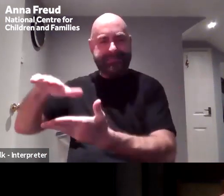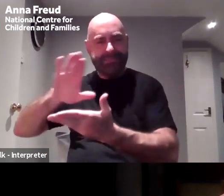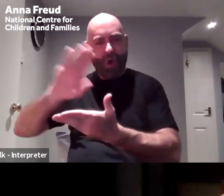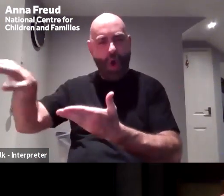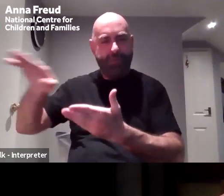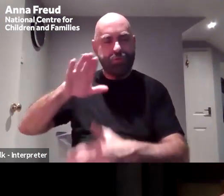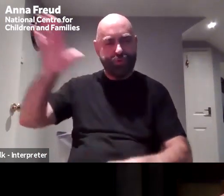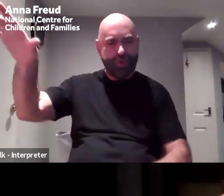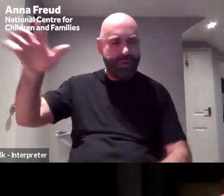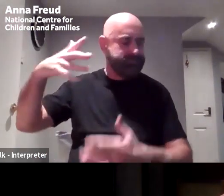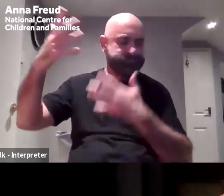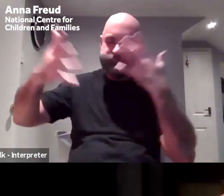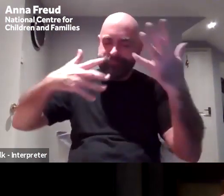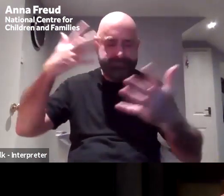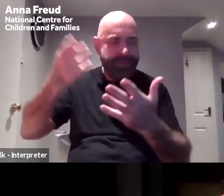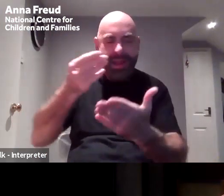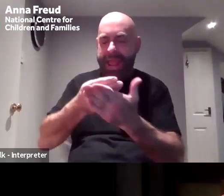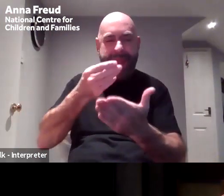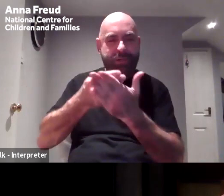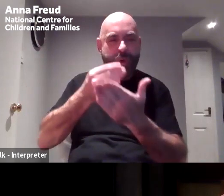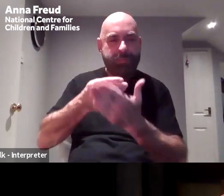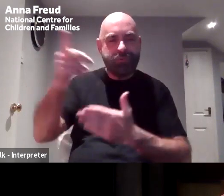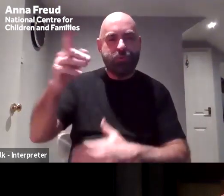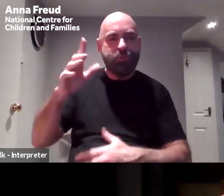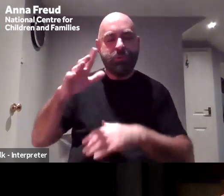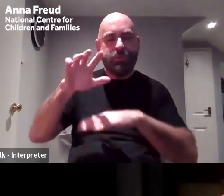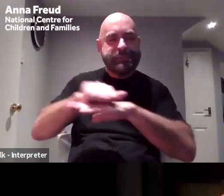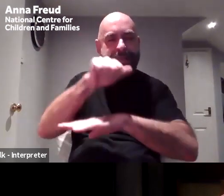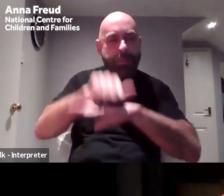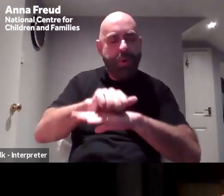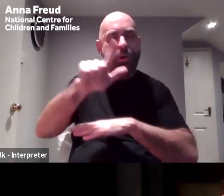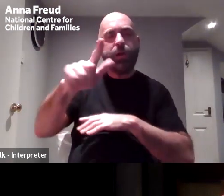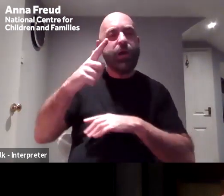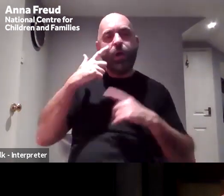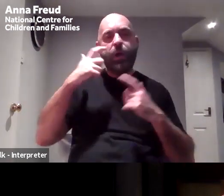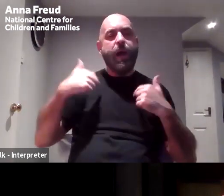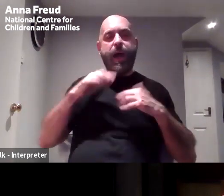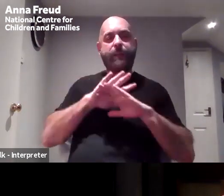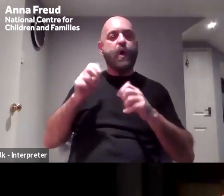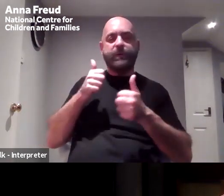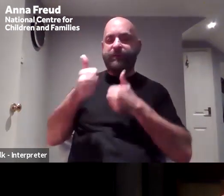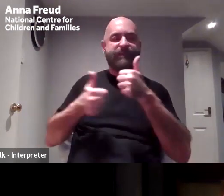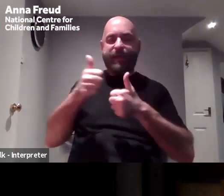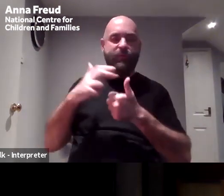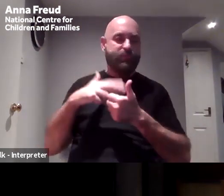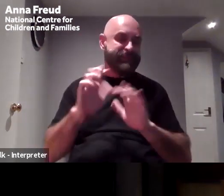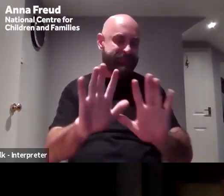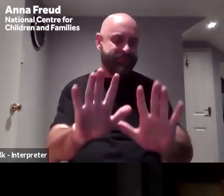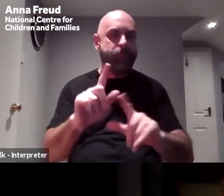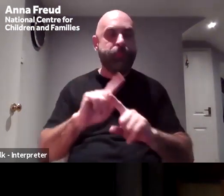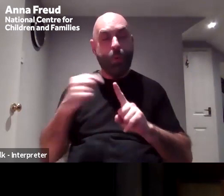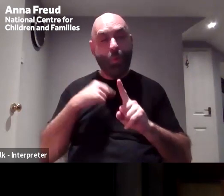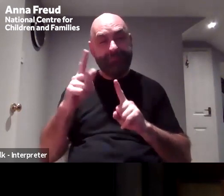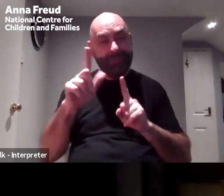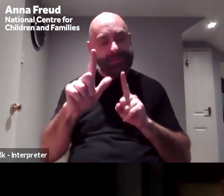and to their economic base to Singapore and goodness knows. You can see I'm not a fan of Brexit, but we've